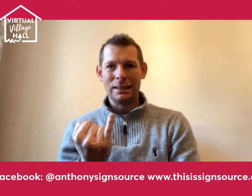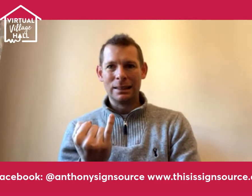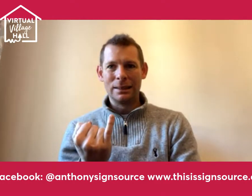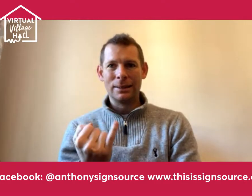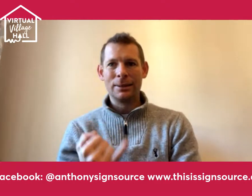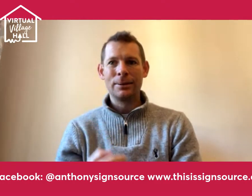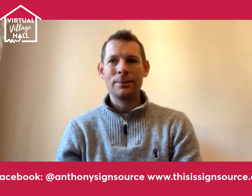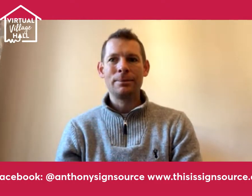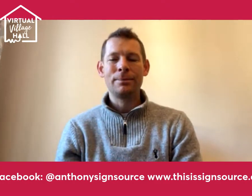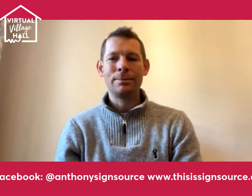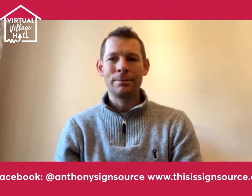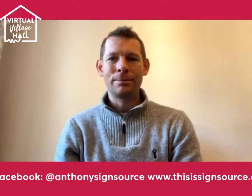thin,